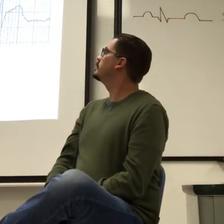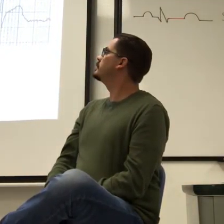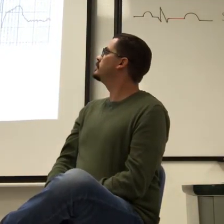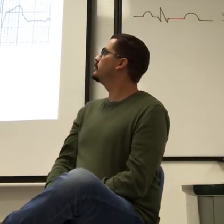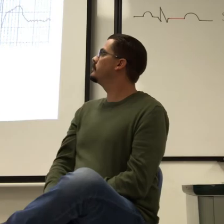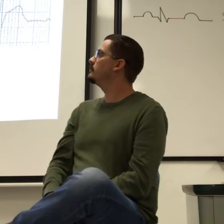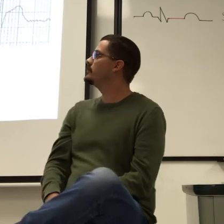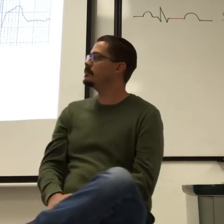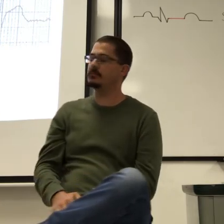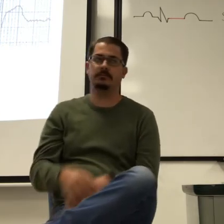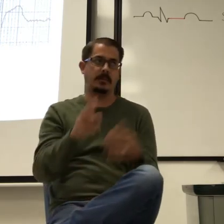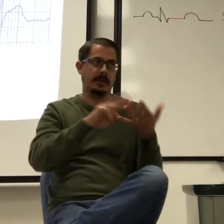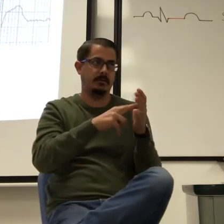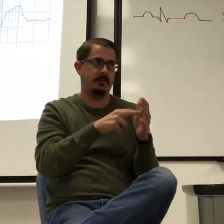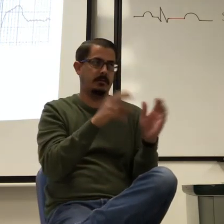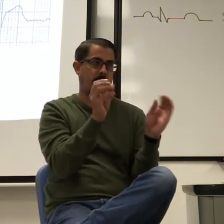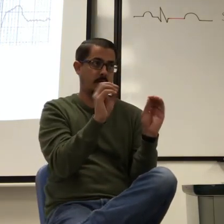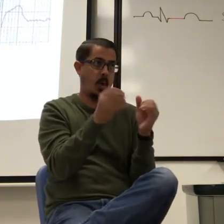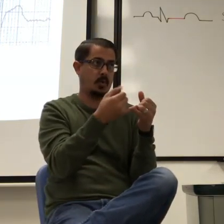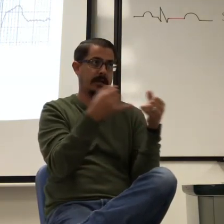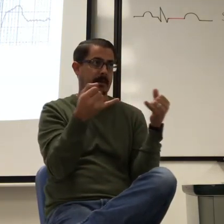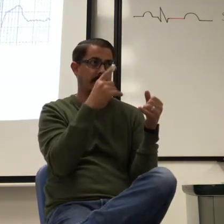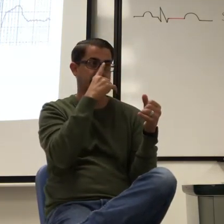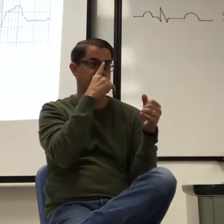I mean, there is no segment. It just runs right to the T wave.